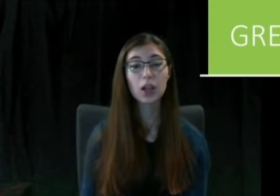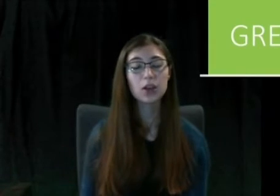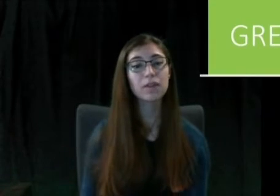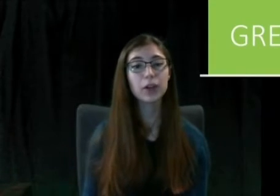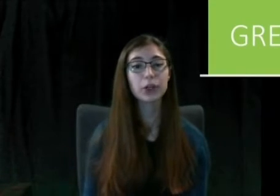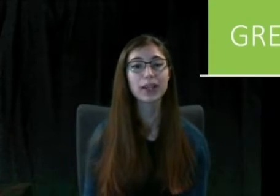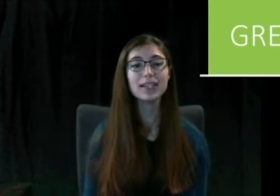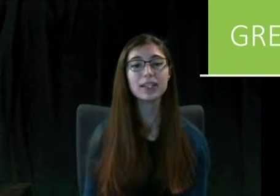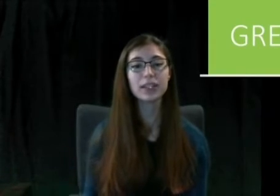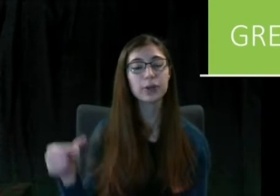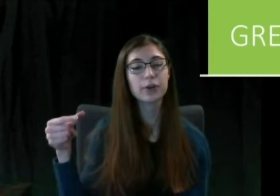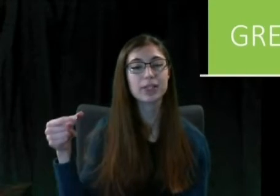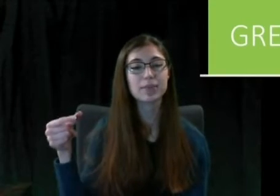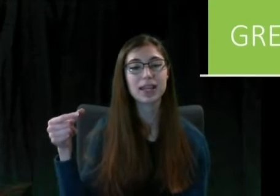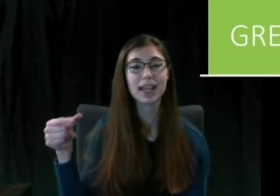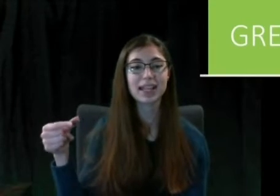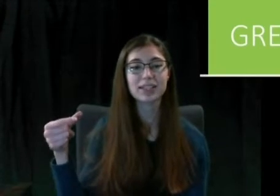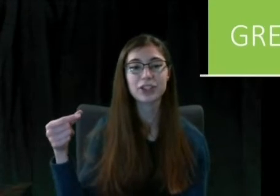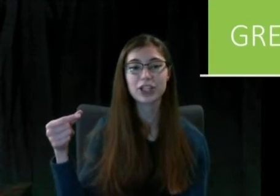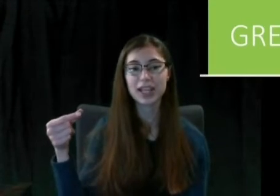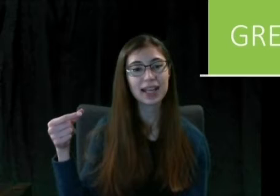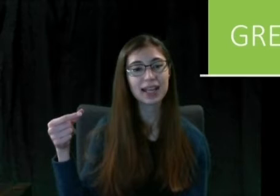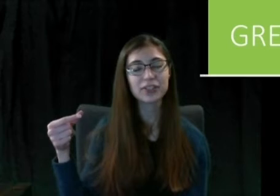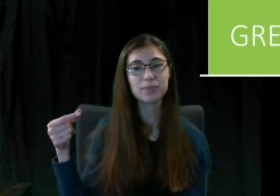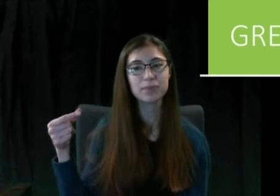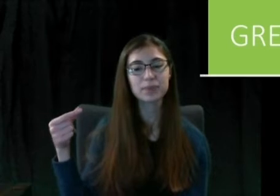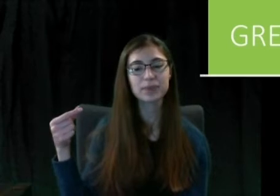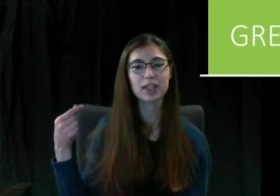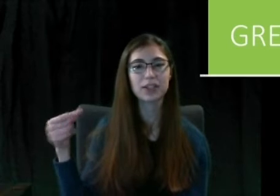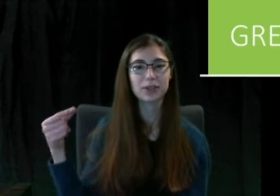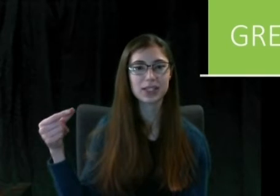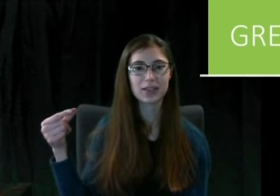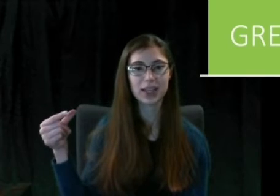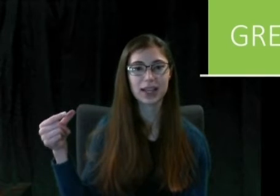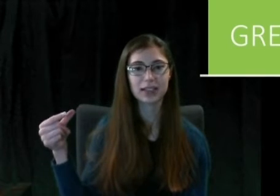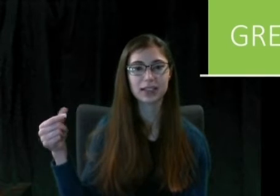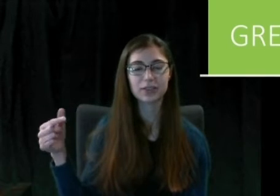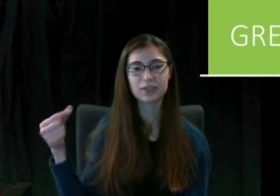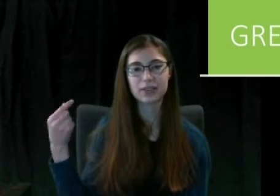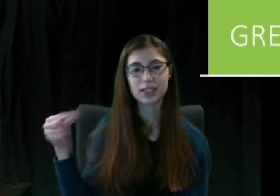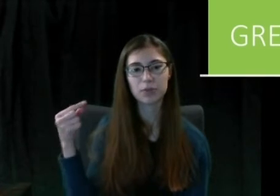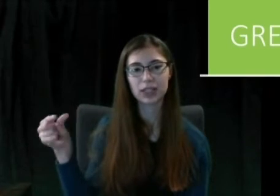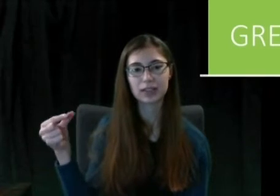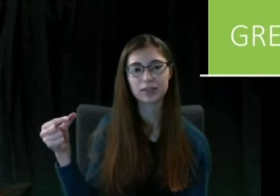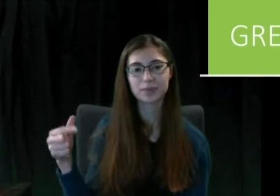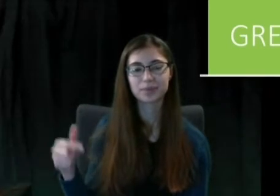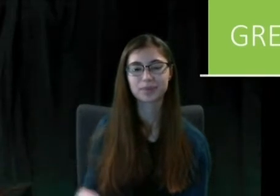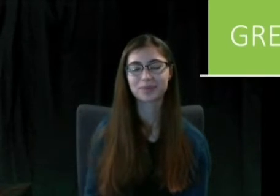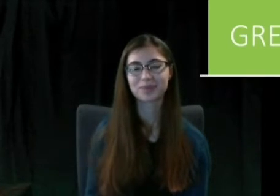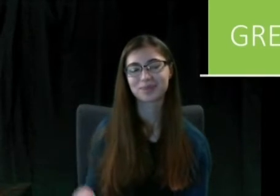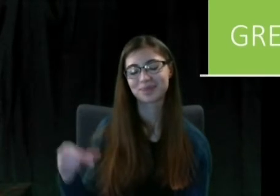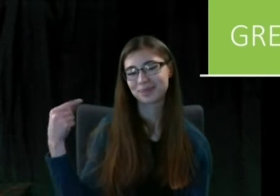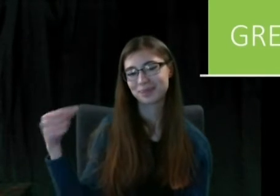For green, you are going to make a G hand shape, and you're going to give that a little double flick.